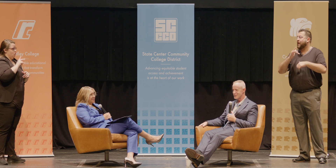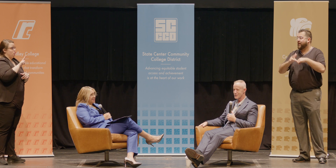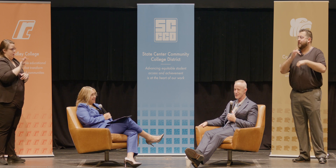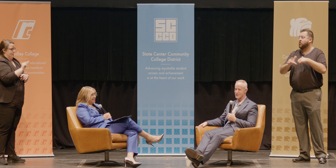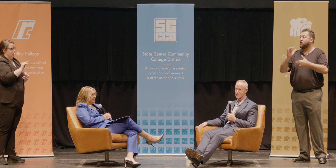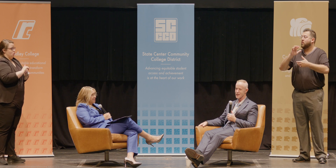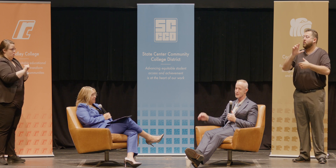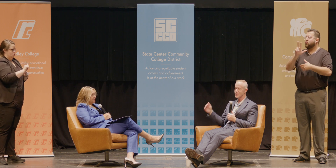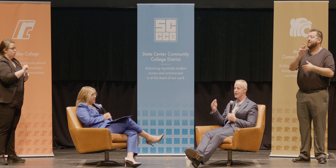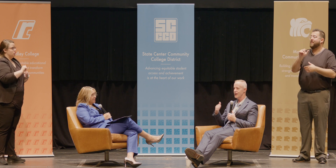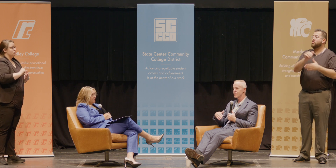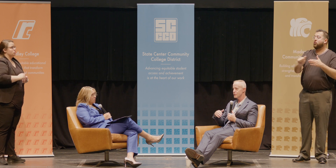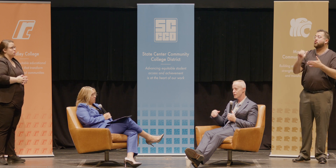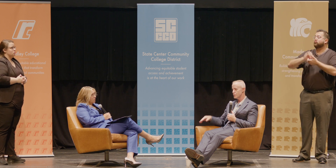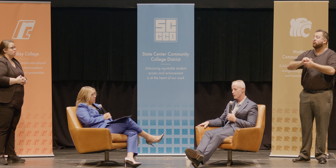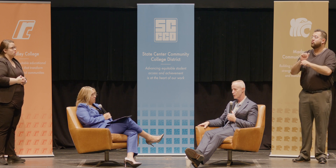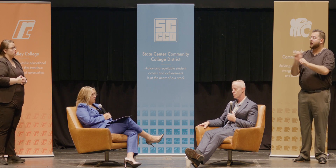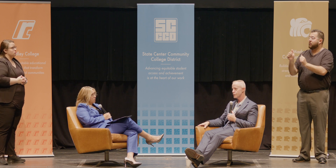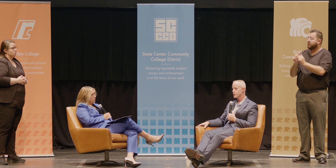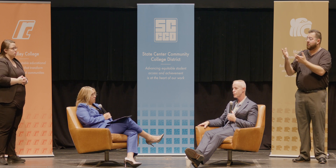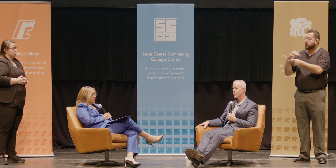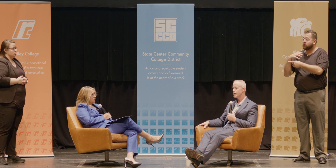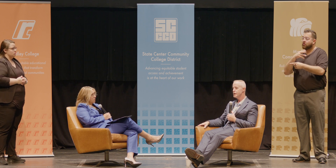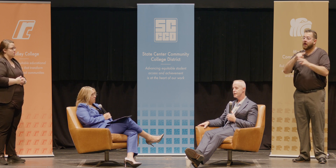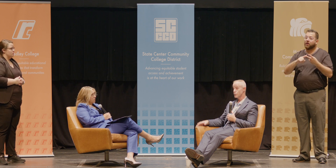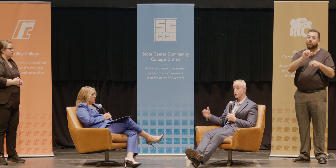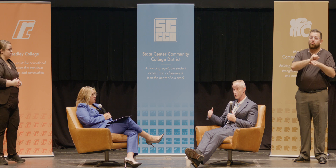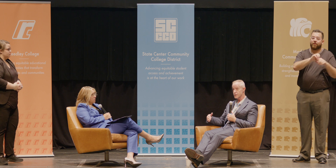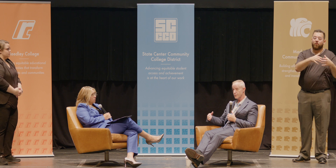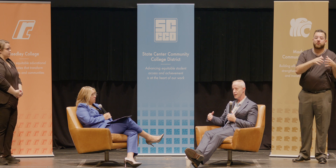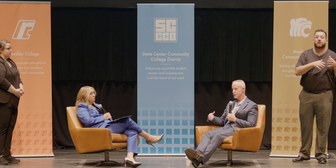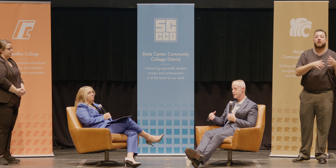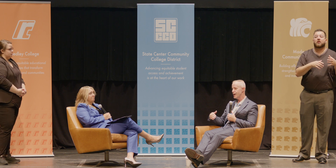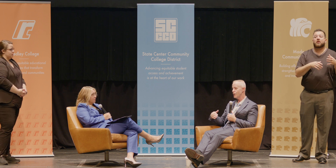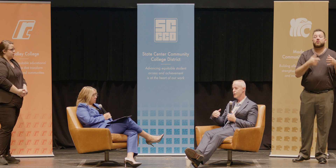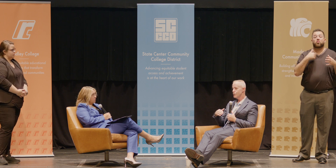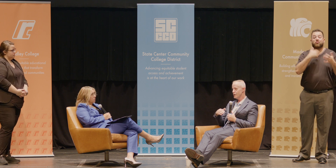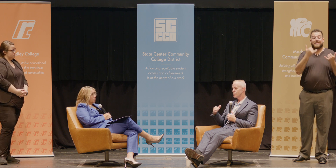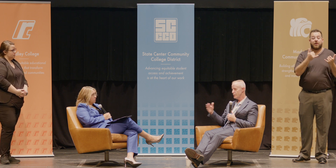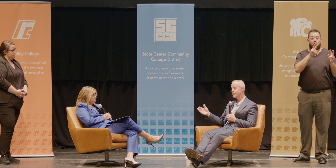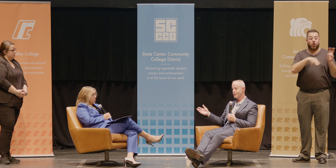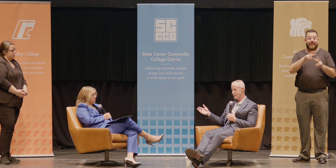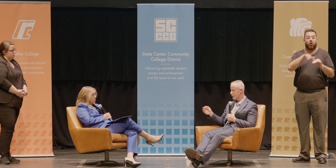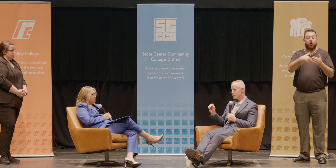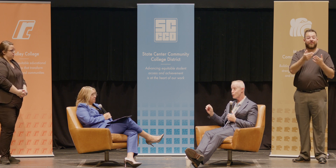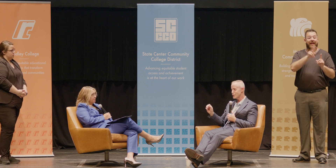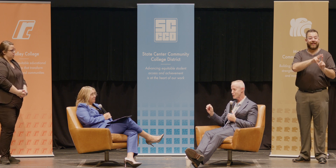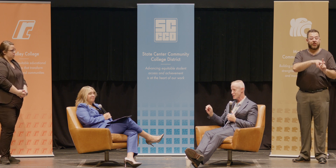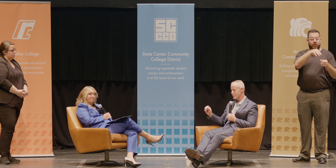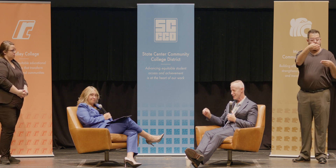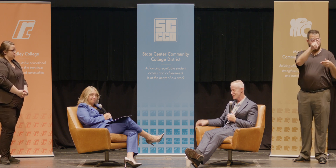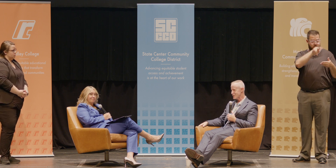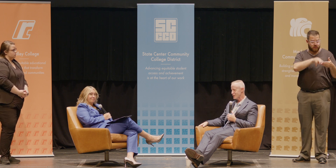administration, with the chancellor here, and also working with our local workforce board. So we're looking at those applications now. We will be funding a good